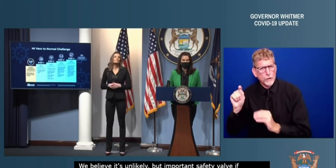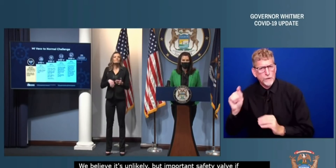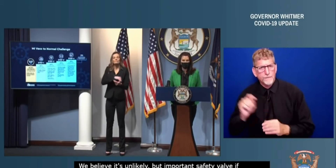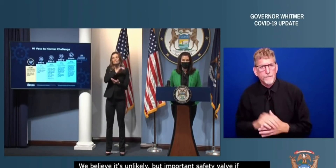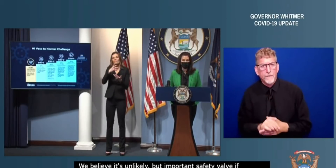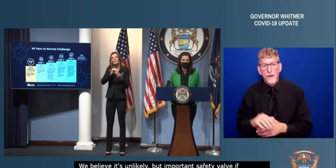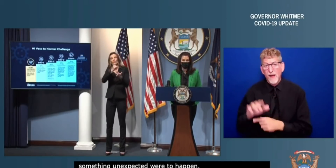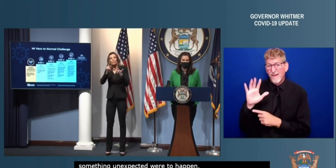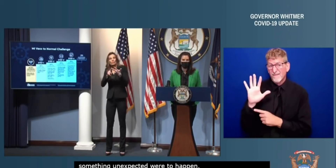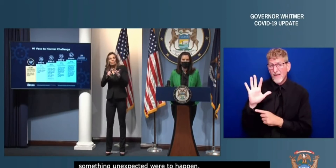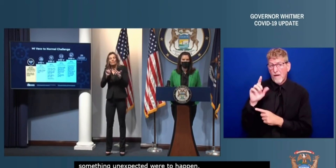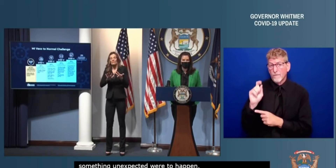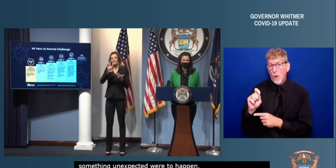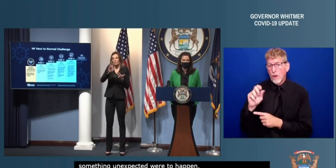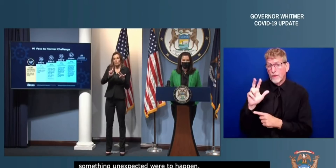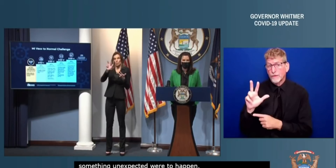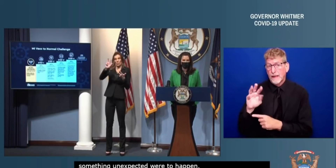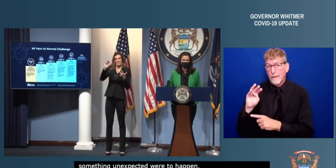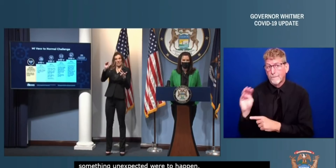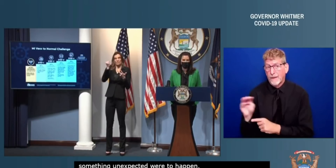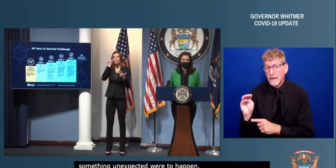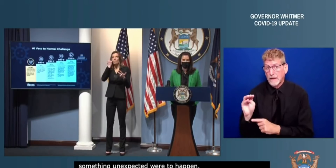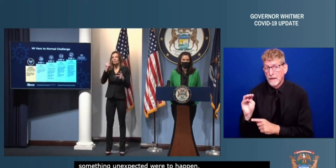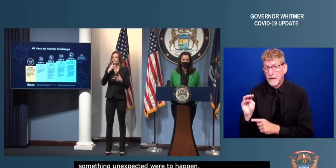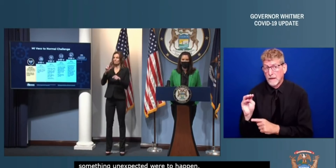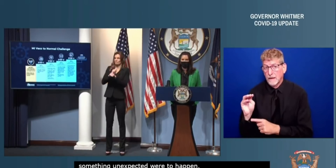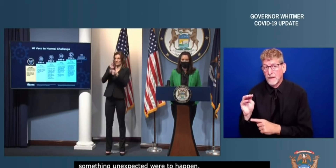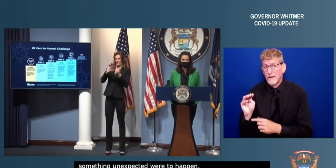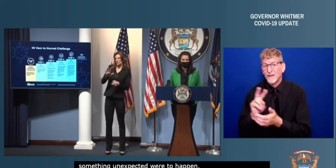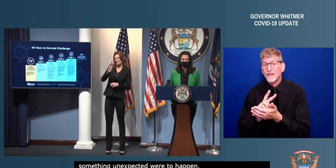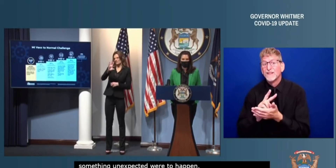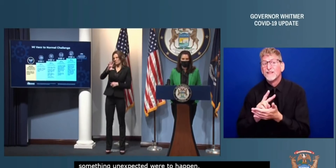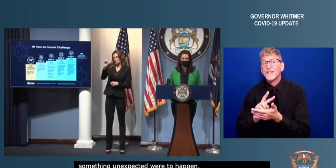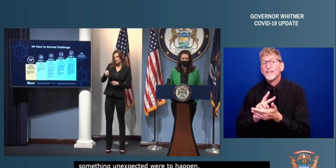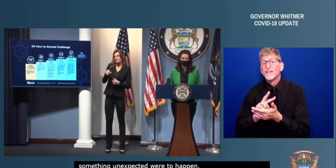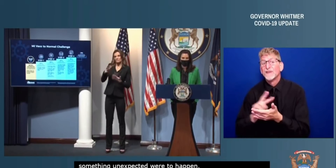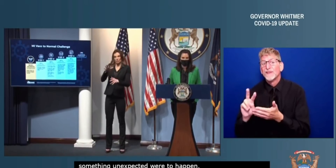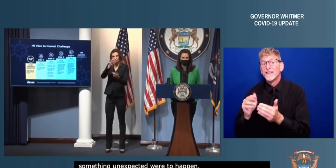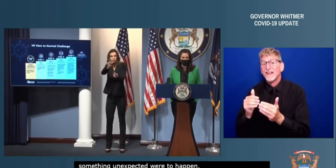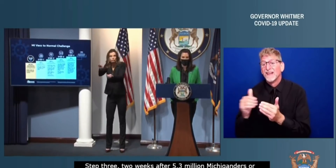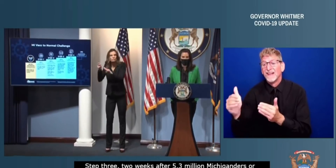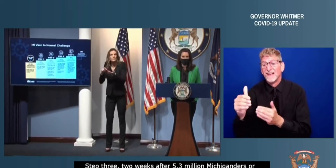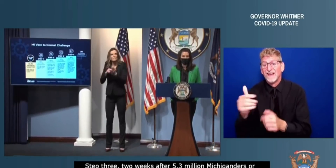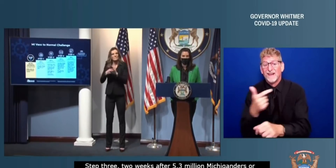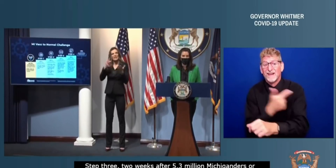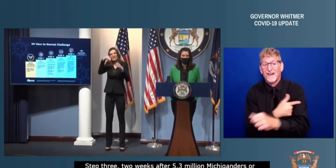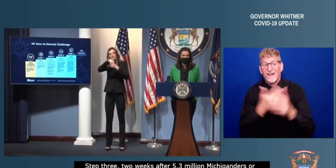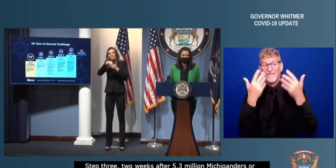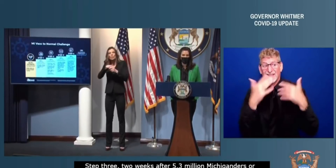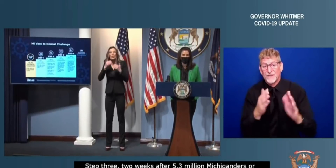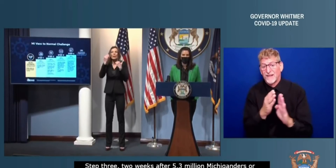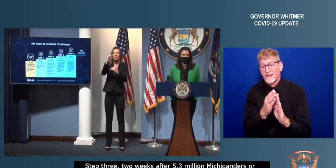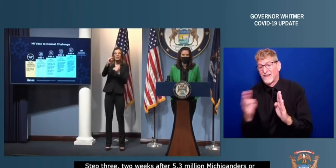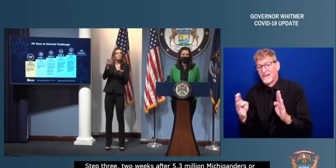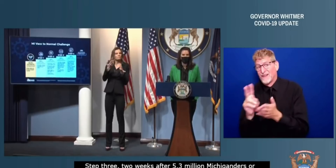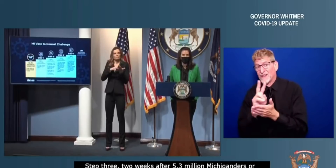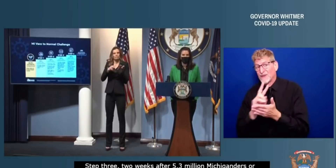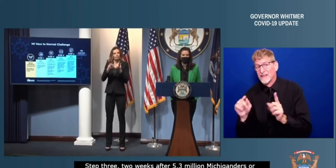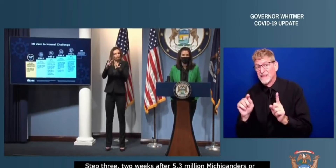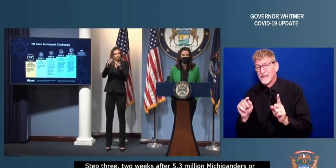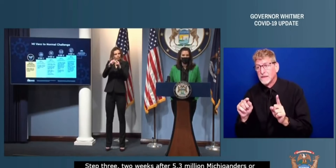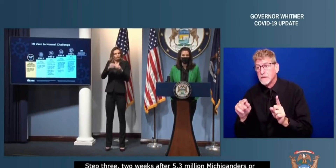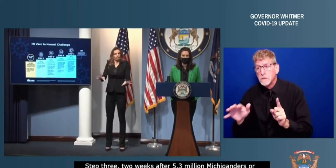or 65%, have received their first shot, we'll lift all indoor capacity limits, only requiring